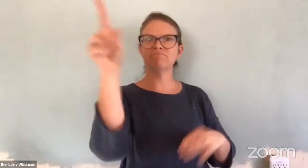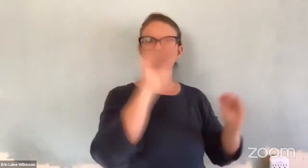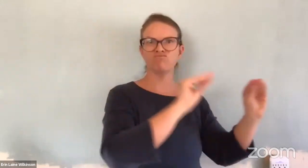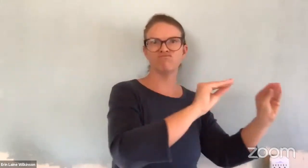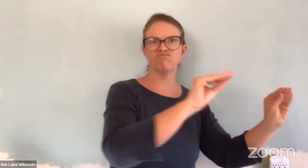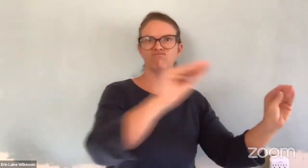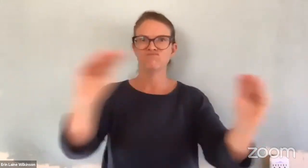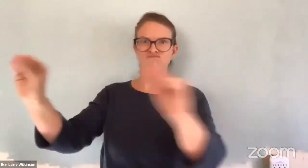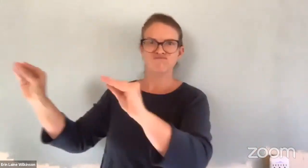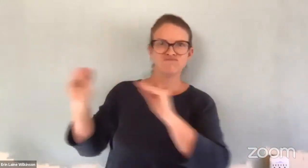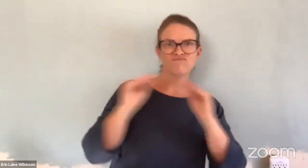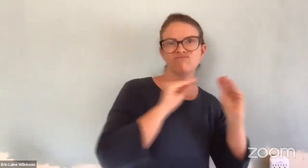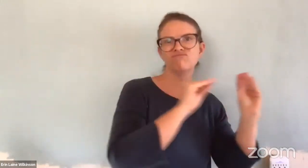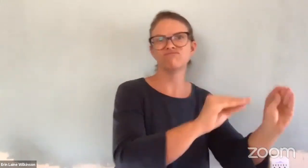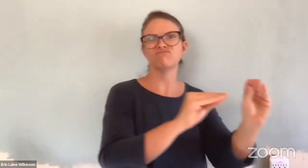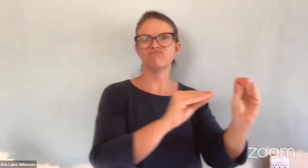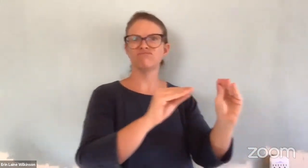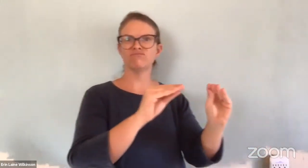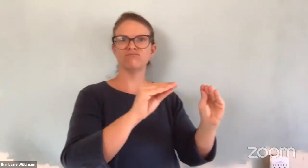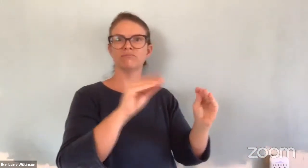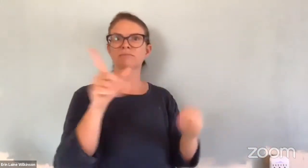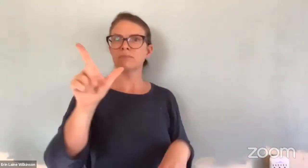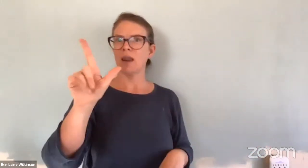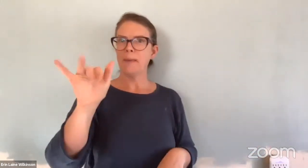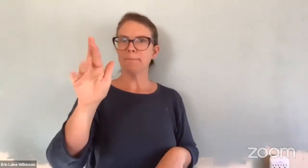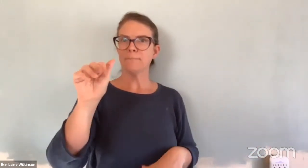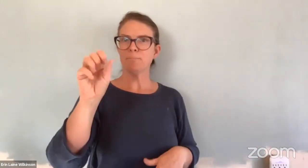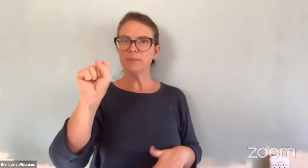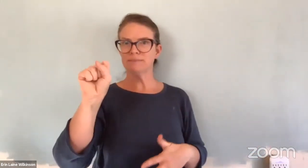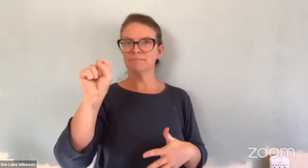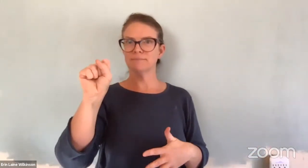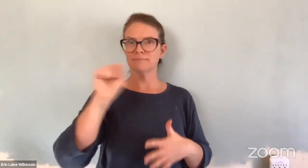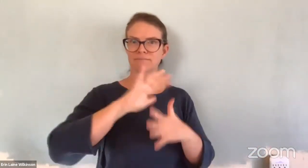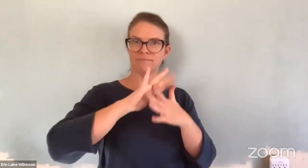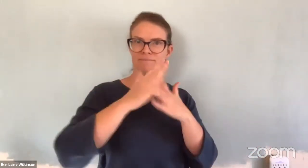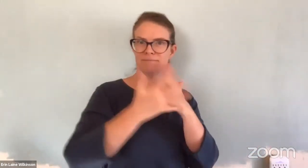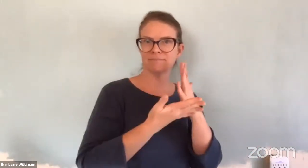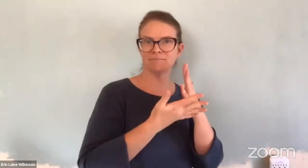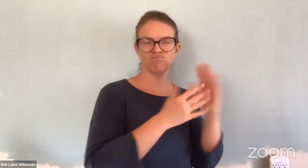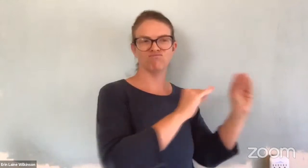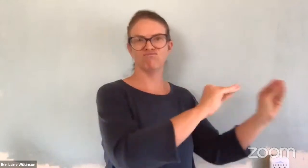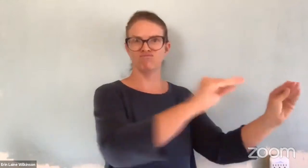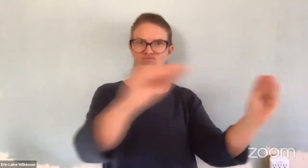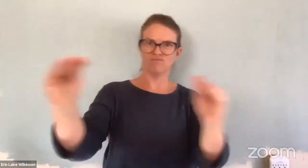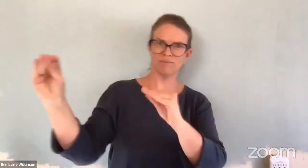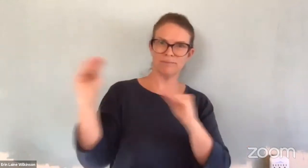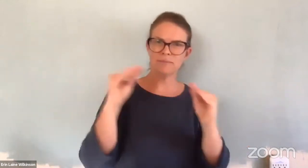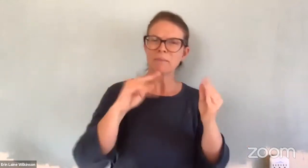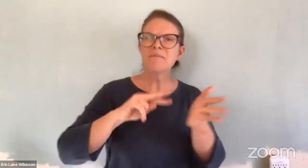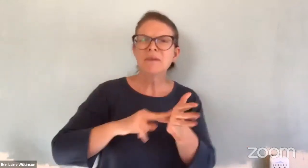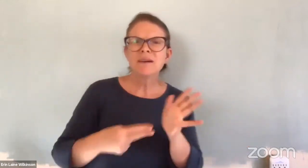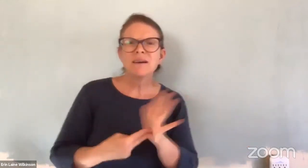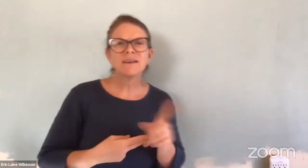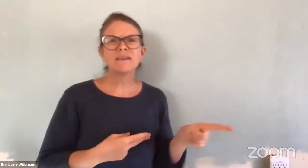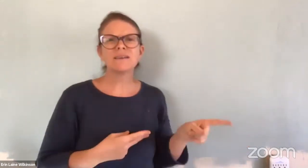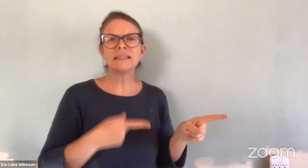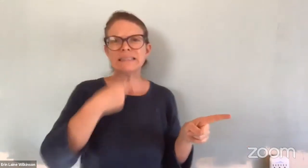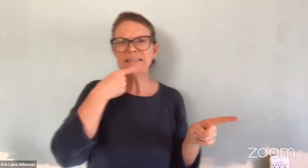2002, that universities must instruct using Libras